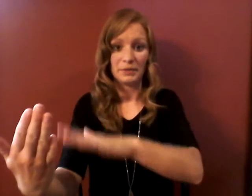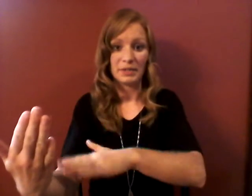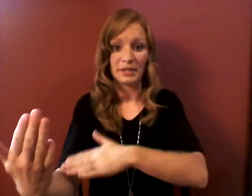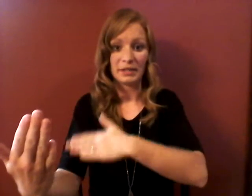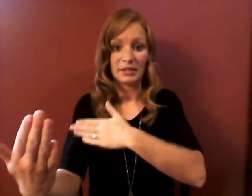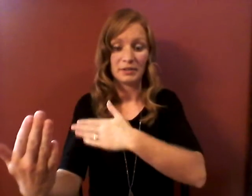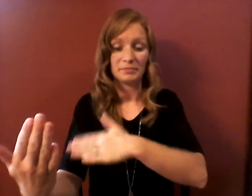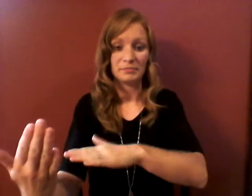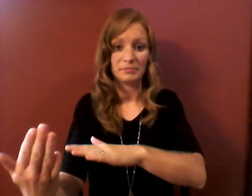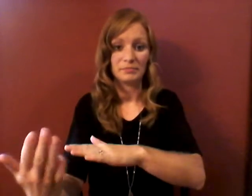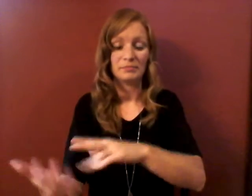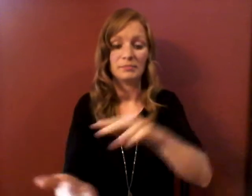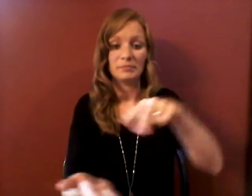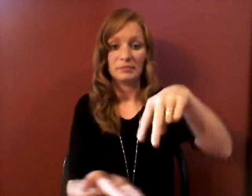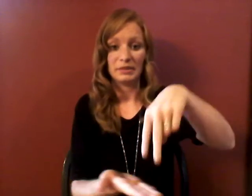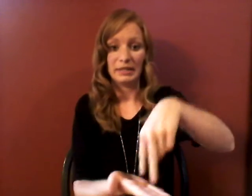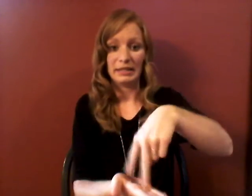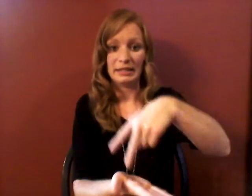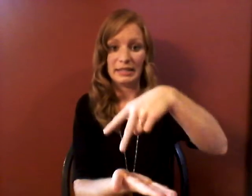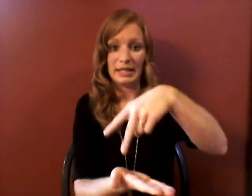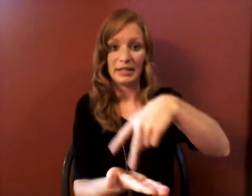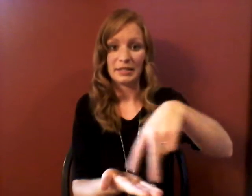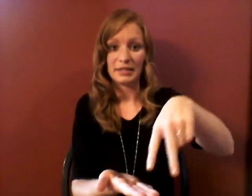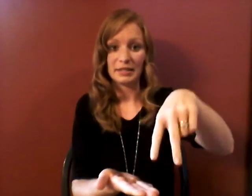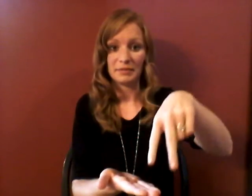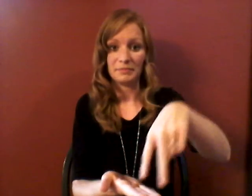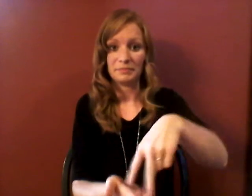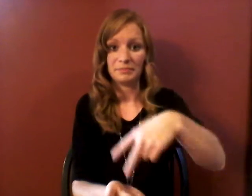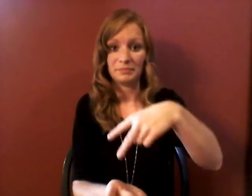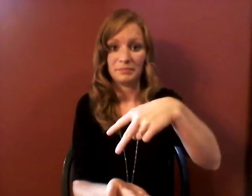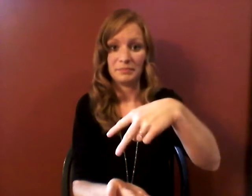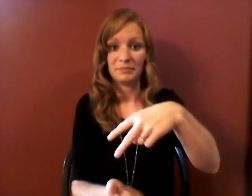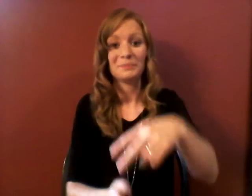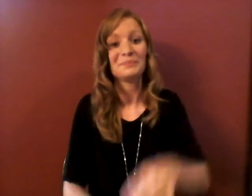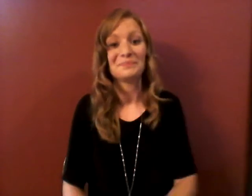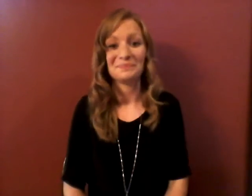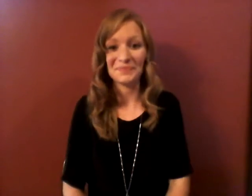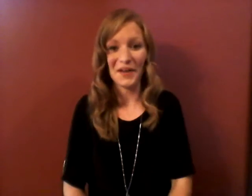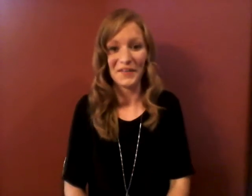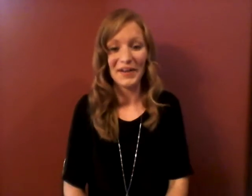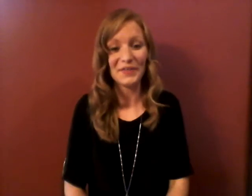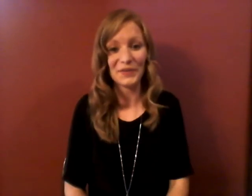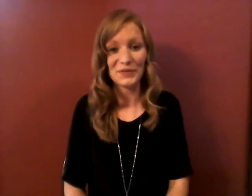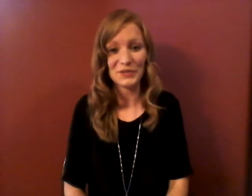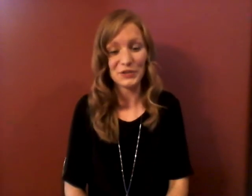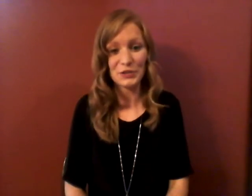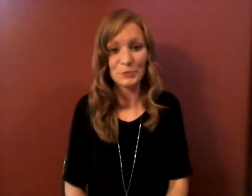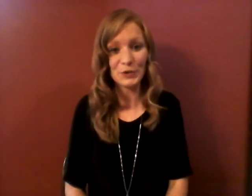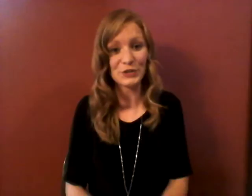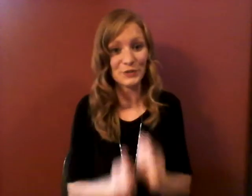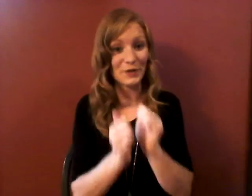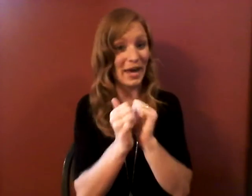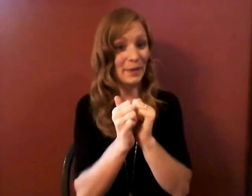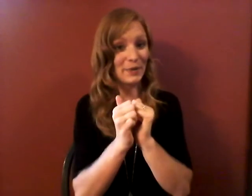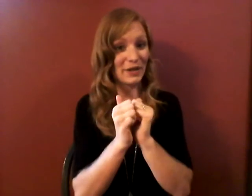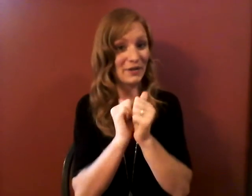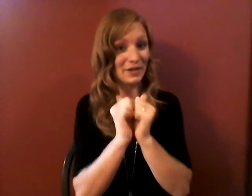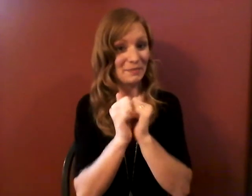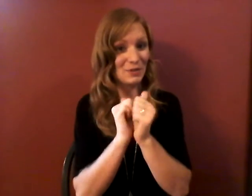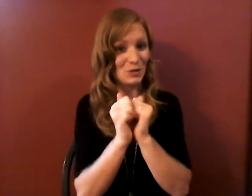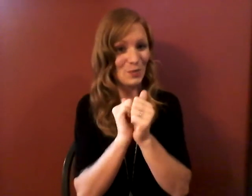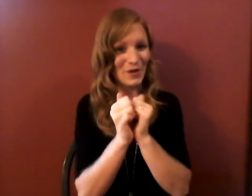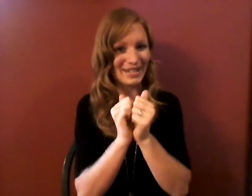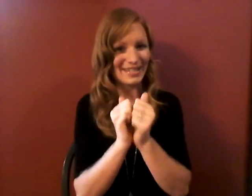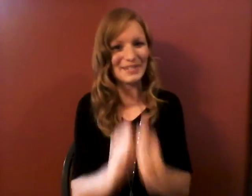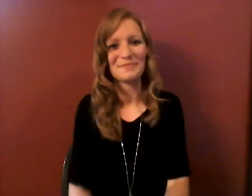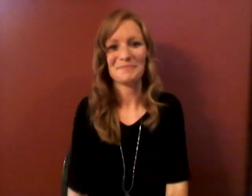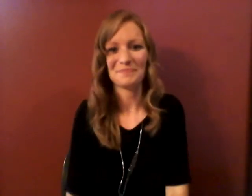Music and dance. All right, those are your sports vocabulary. Sports.